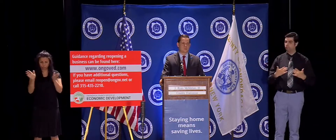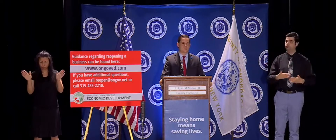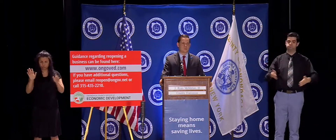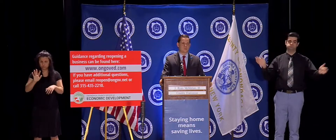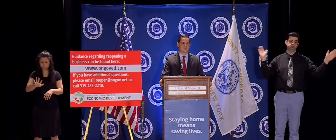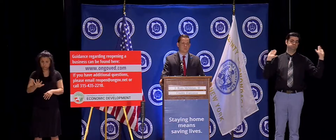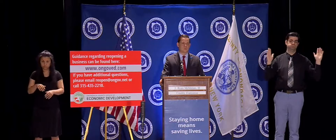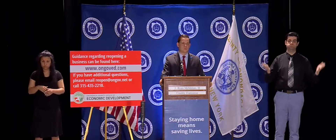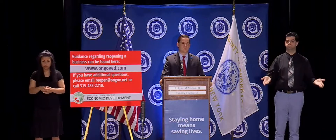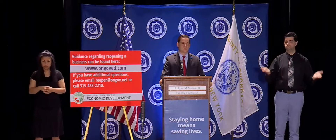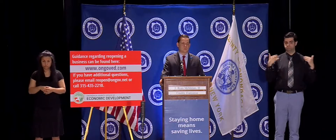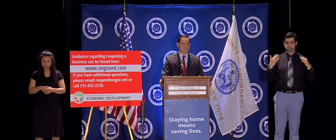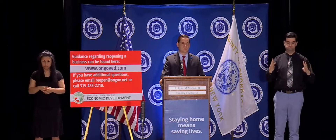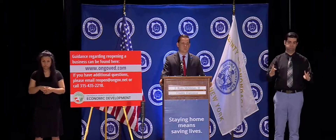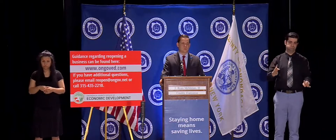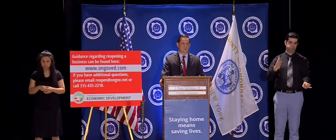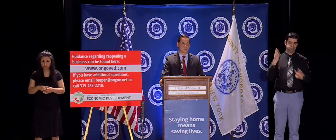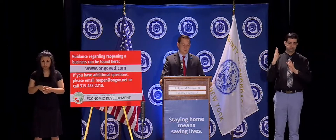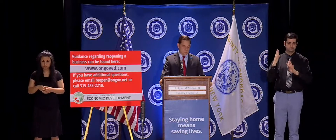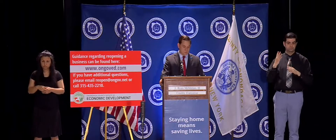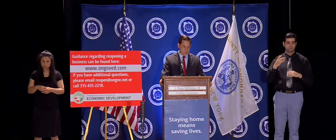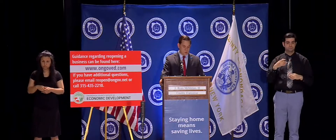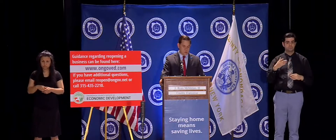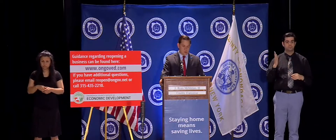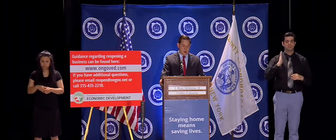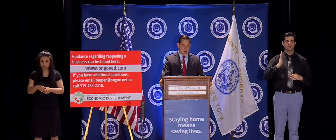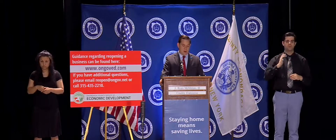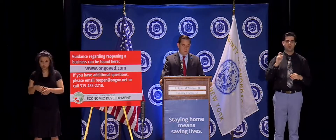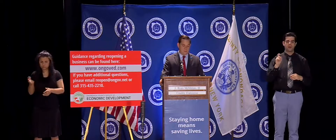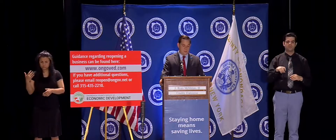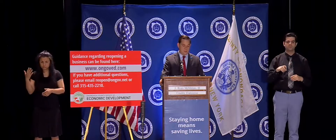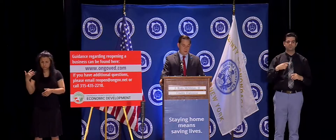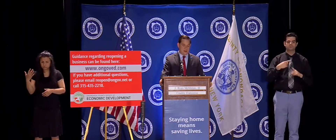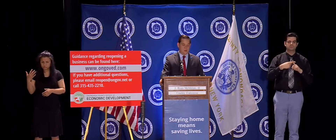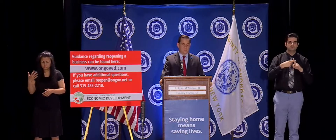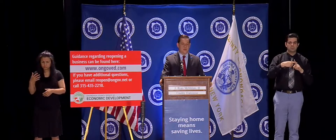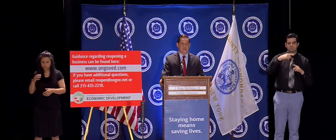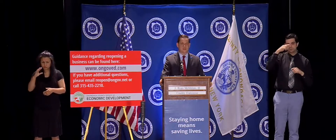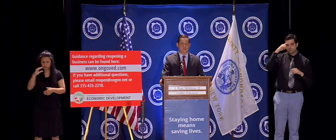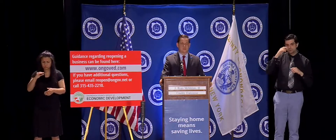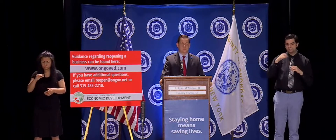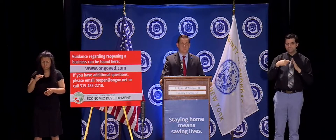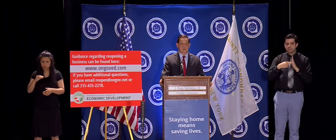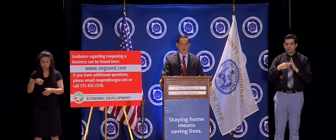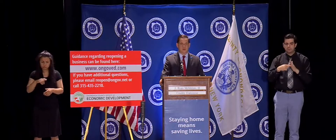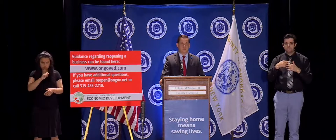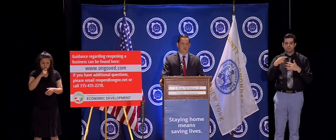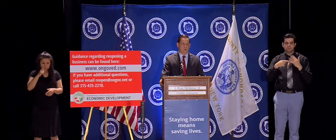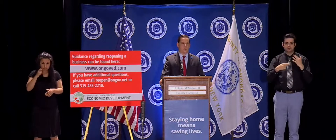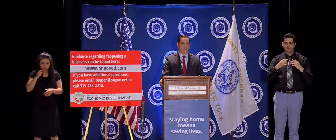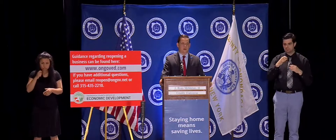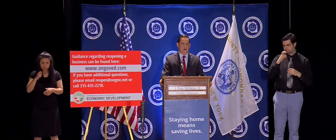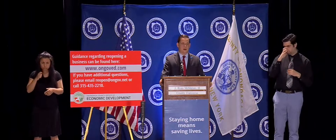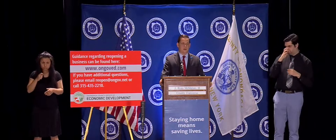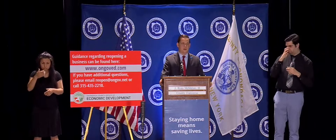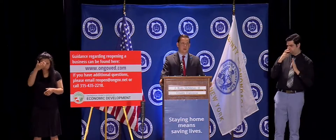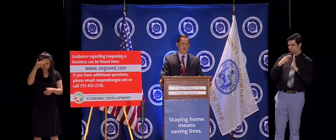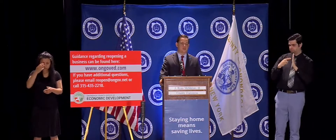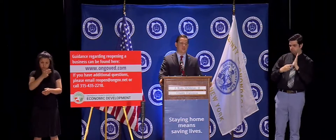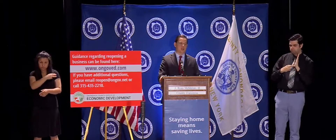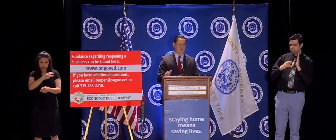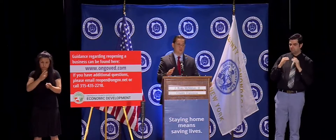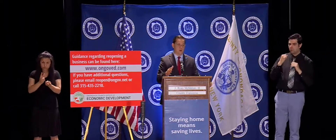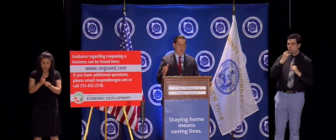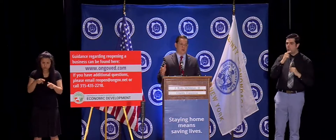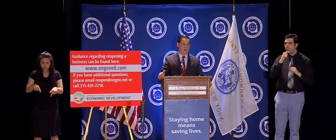of criteria to even be eligible to get a test? I don't think it's a good point.